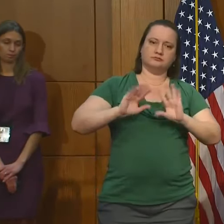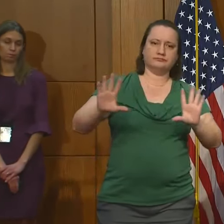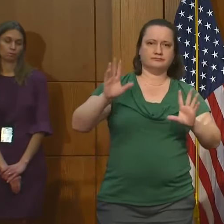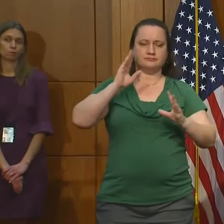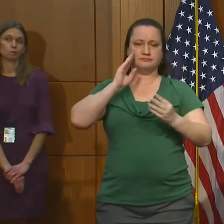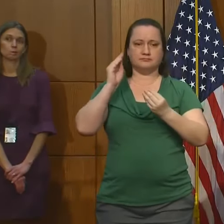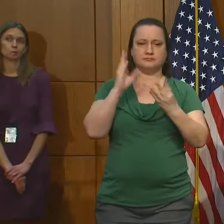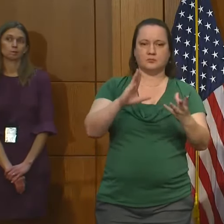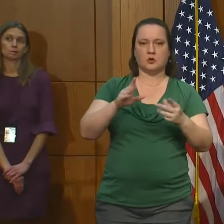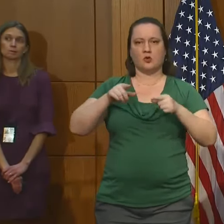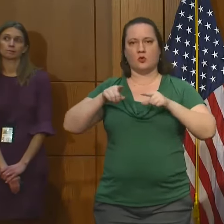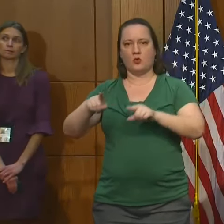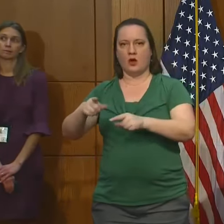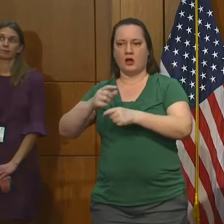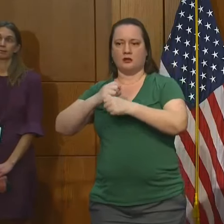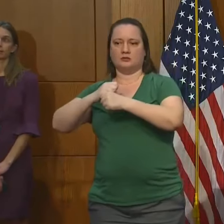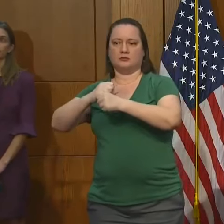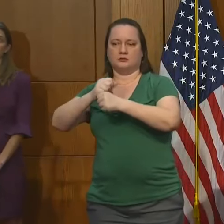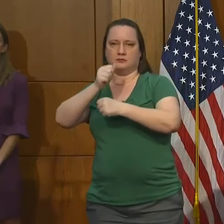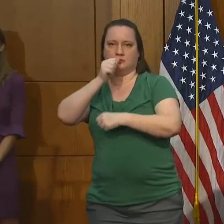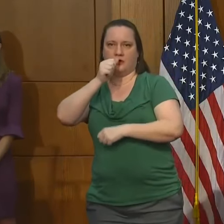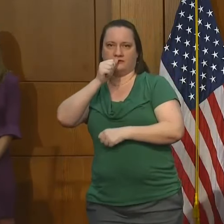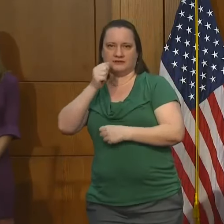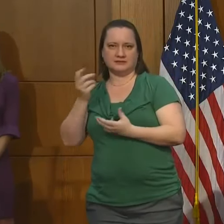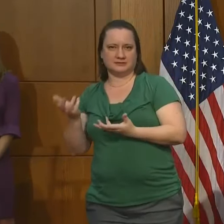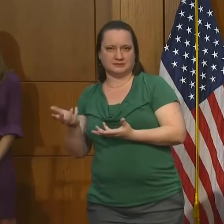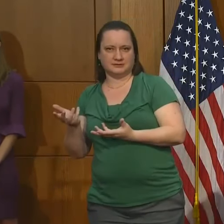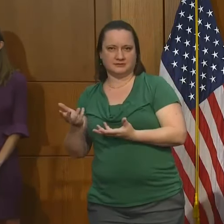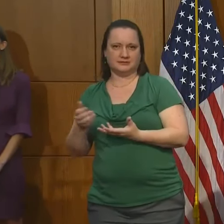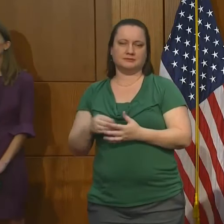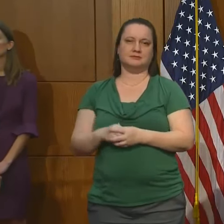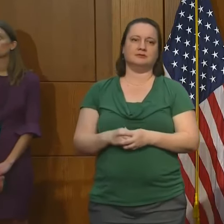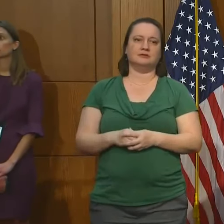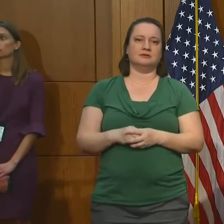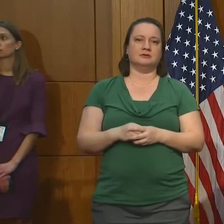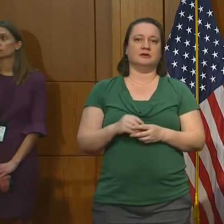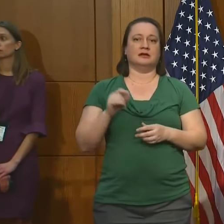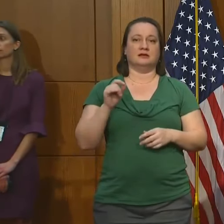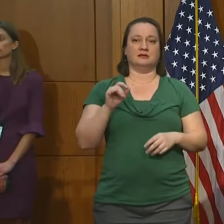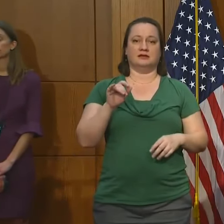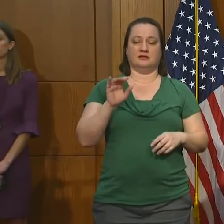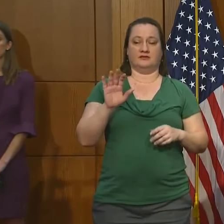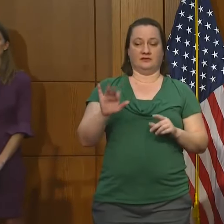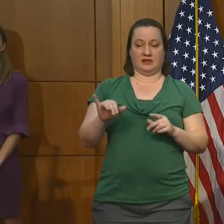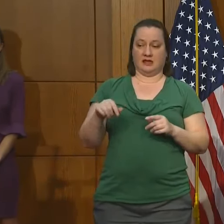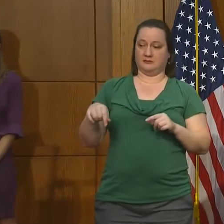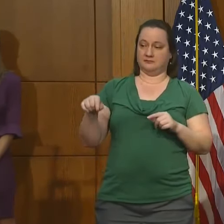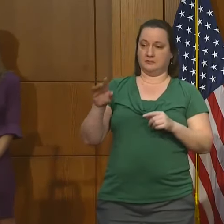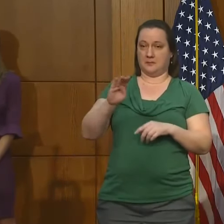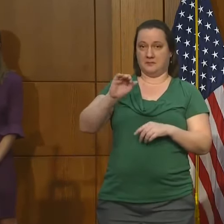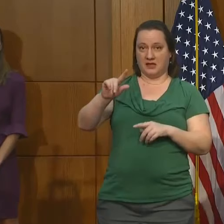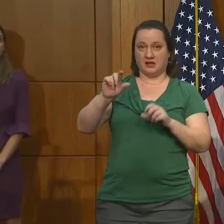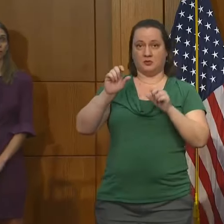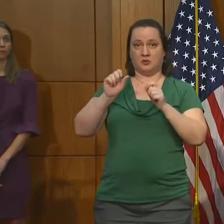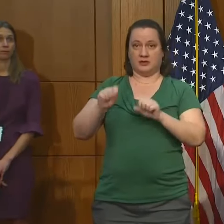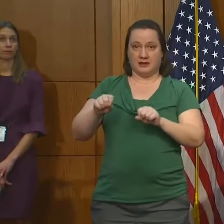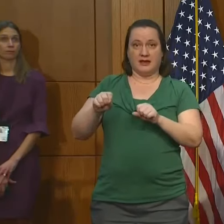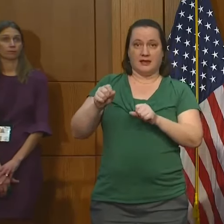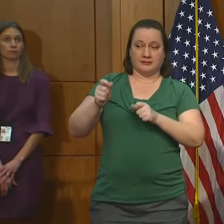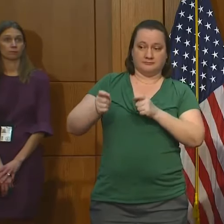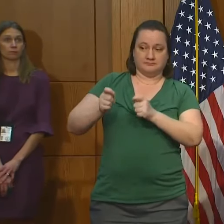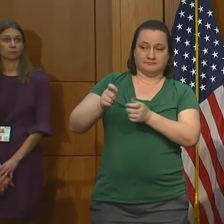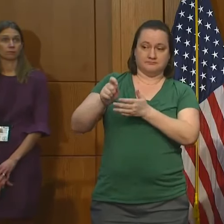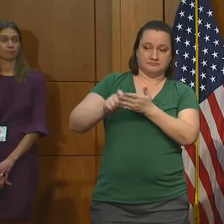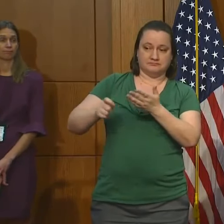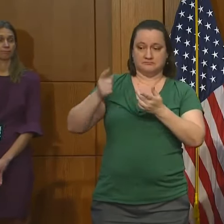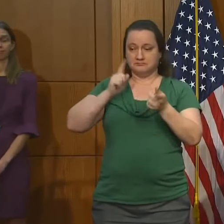protect people's privacy? That's the process. But if that bill, if that's something that we can work on during special session, I'm very